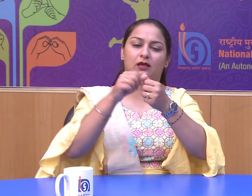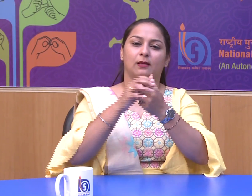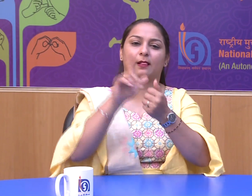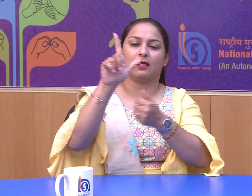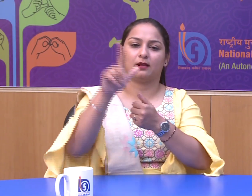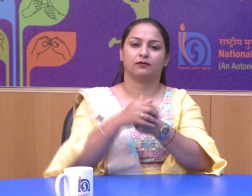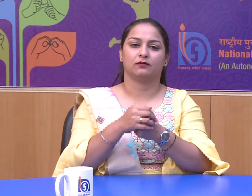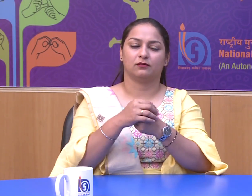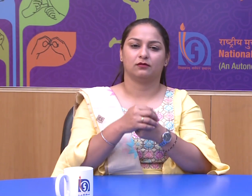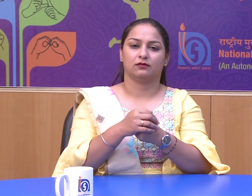Dulla Bhatti,